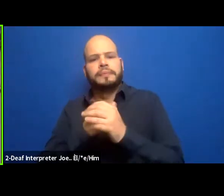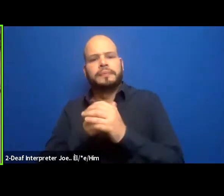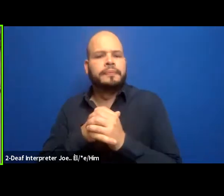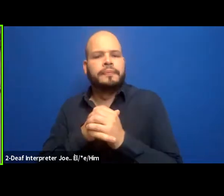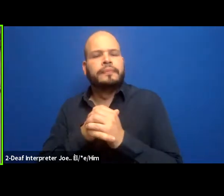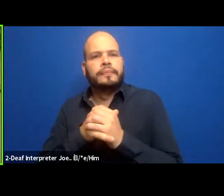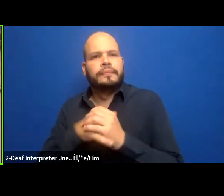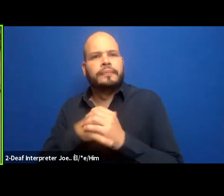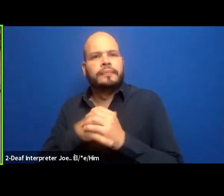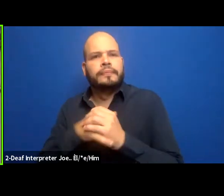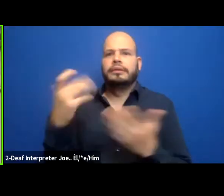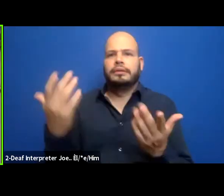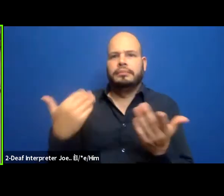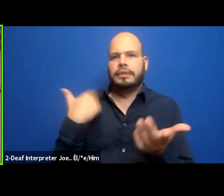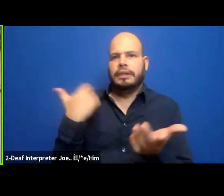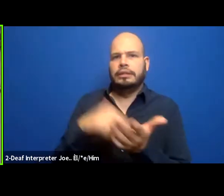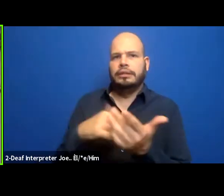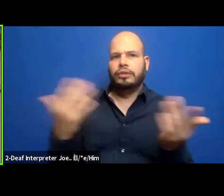My journey,